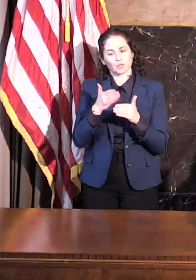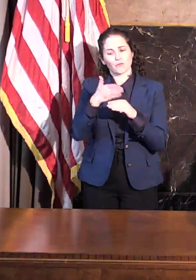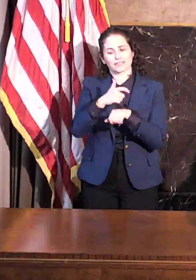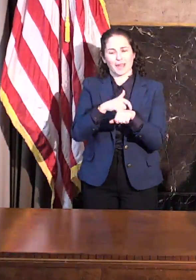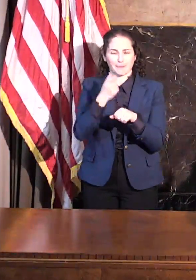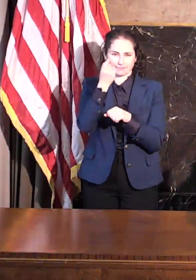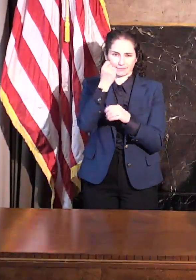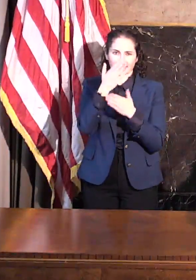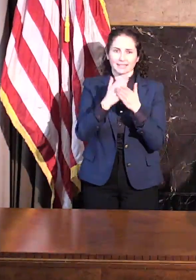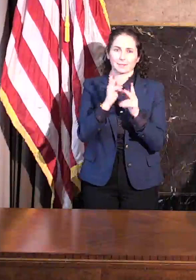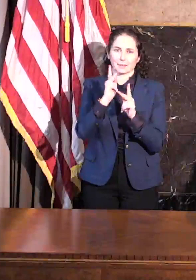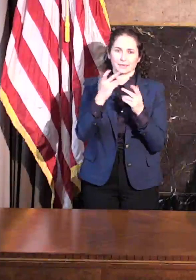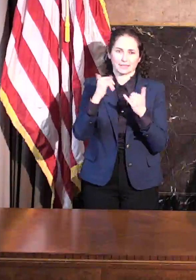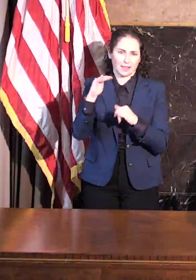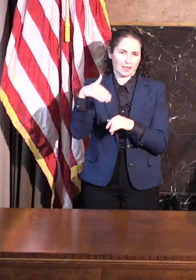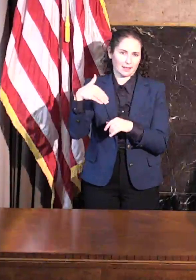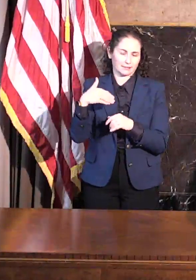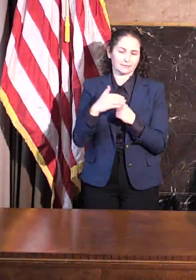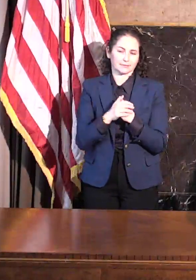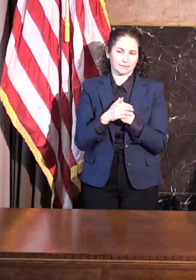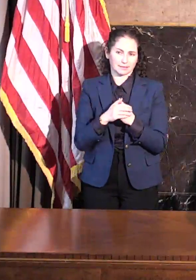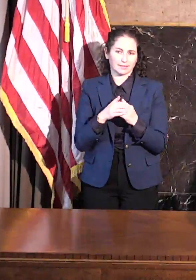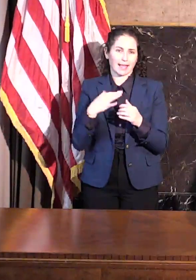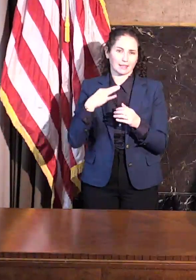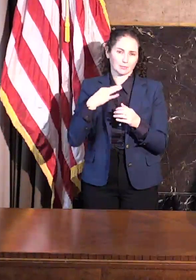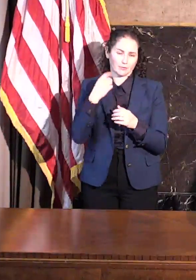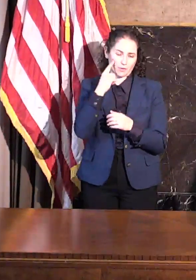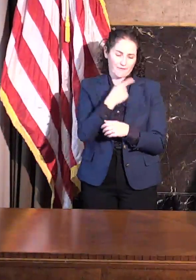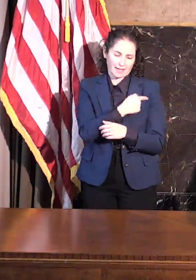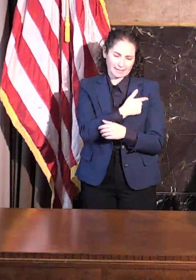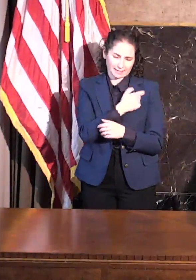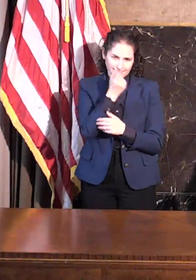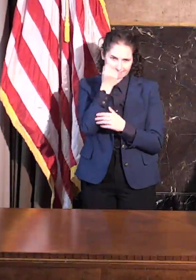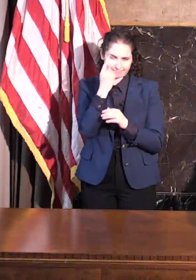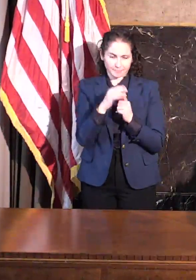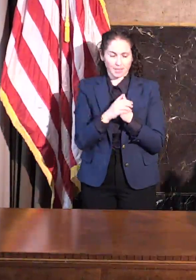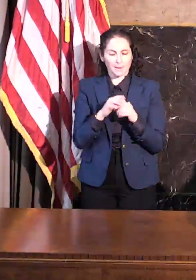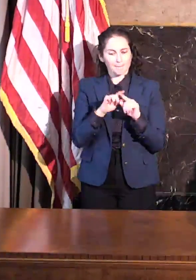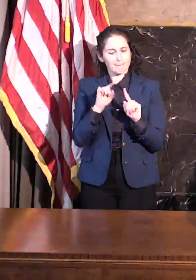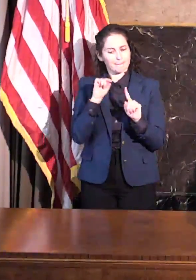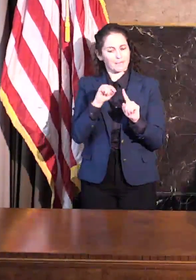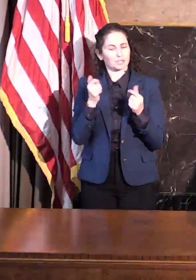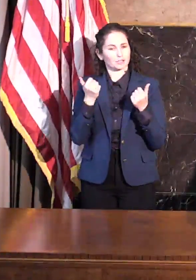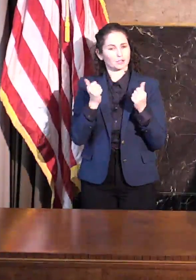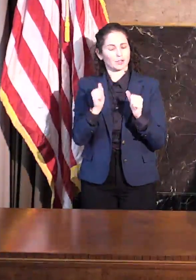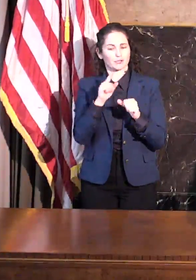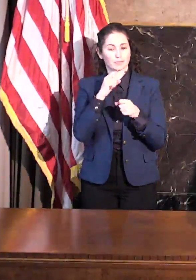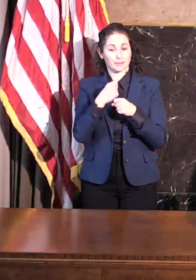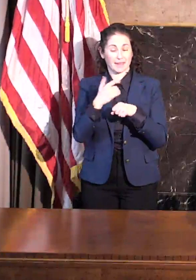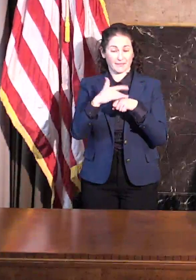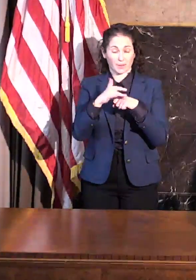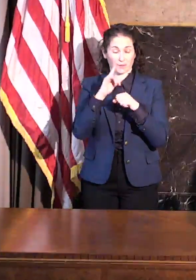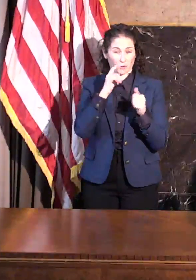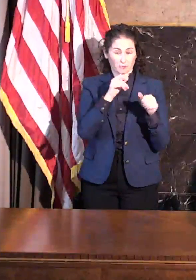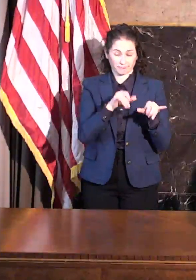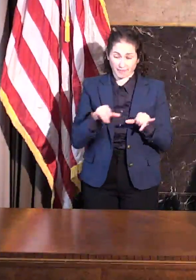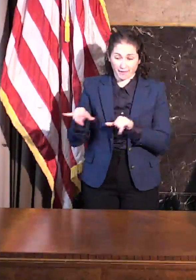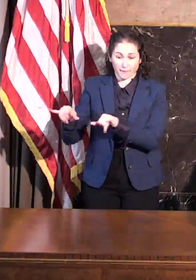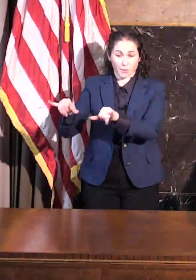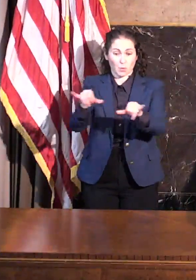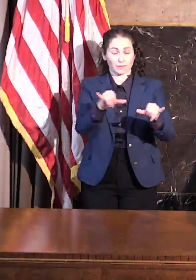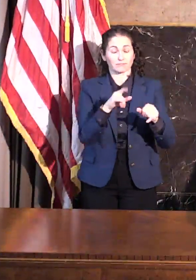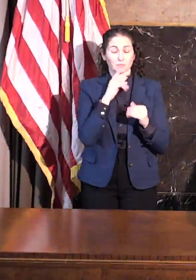because this is a big deal. I suspect you already have people who, before it was safe and before the CDC